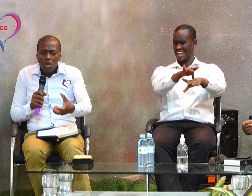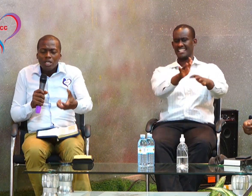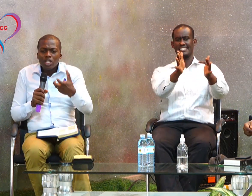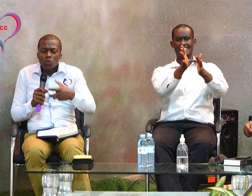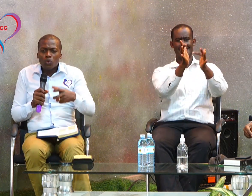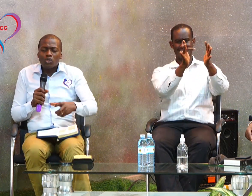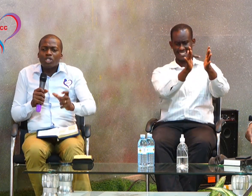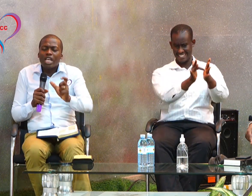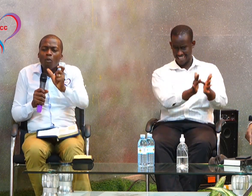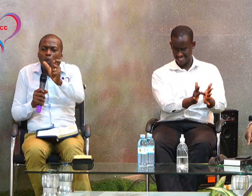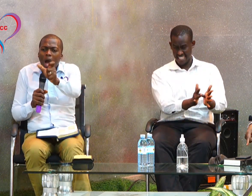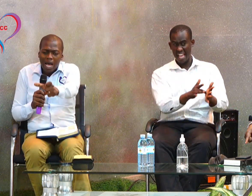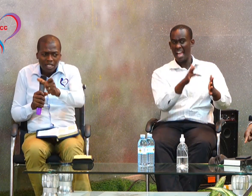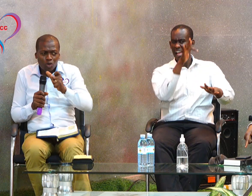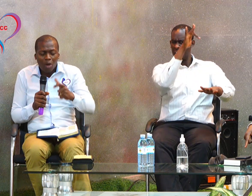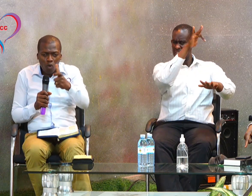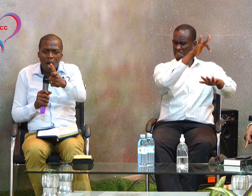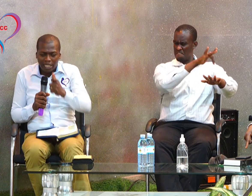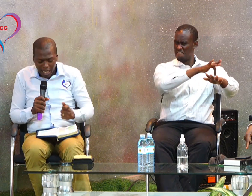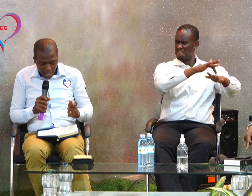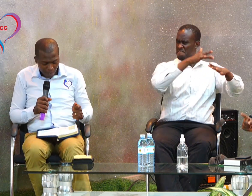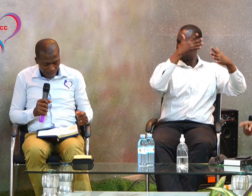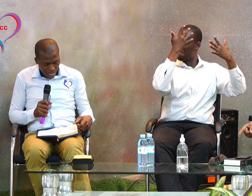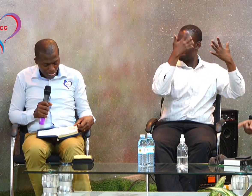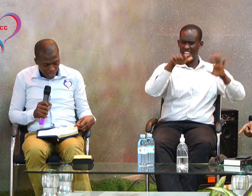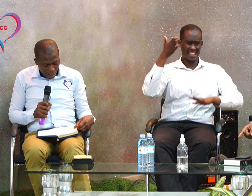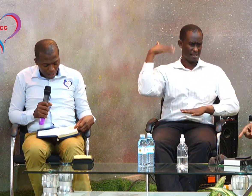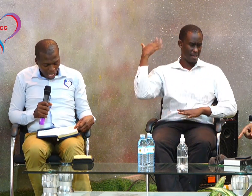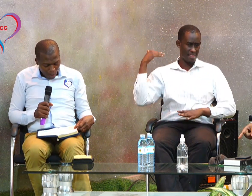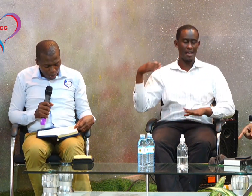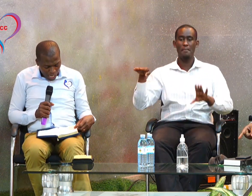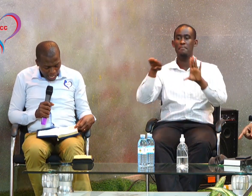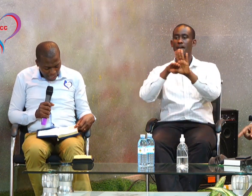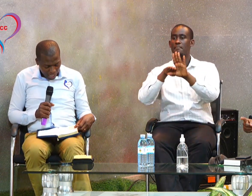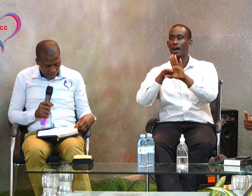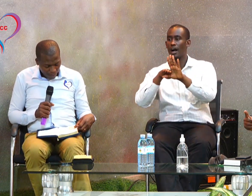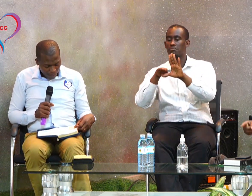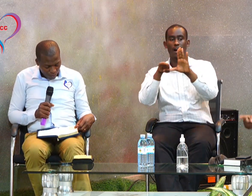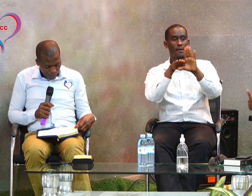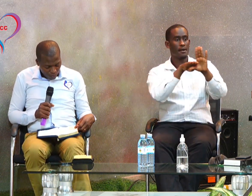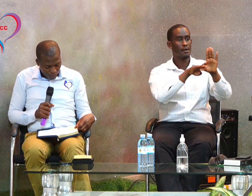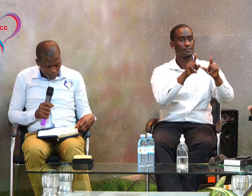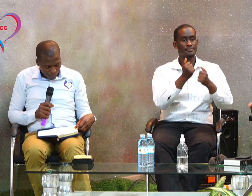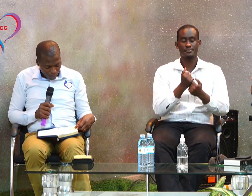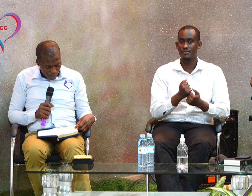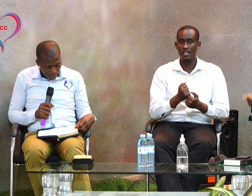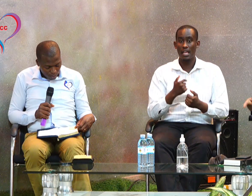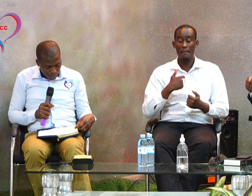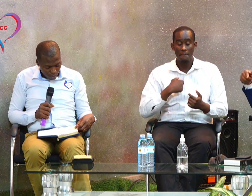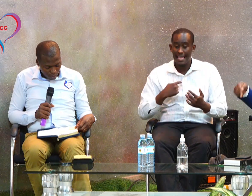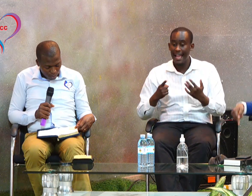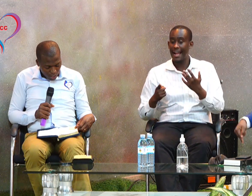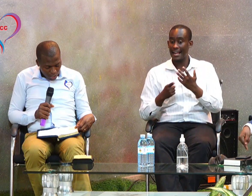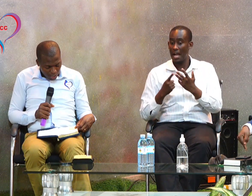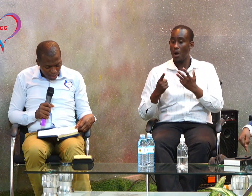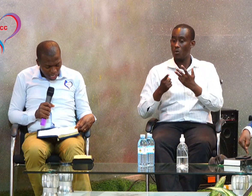ekyo Yesu Kristo kye yamukwatira. Brethren, abooluganda, I do not count myself to have